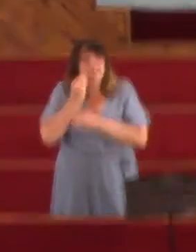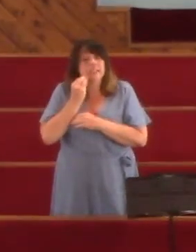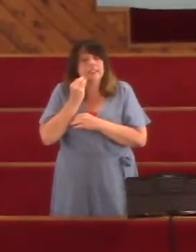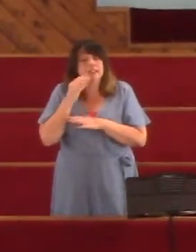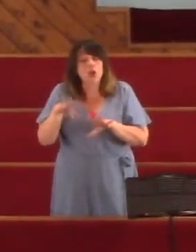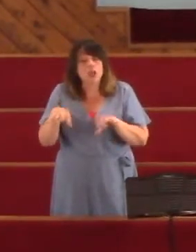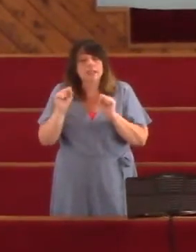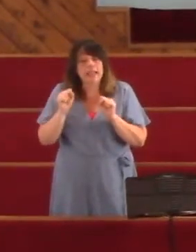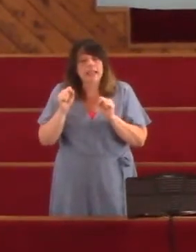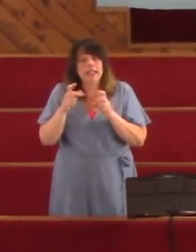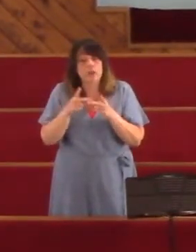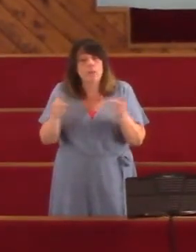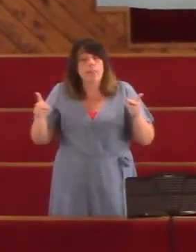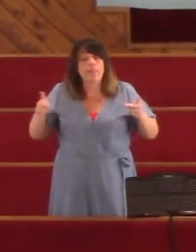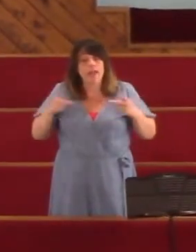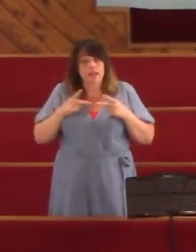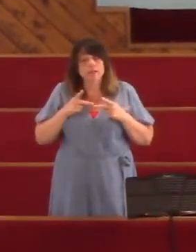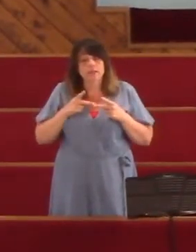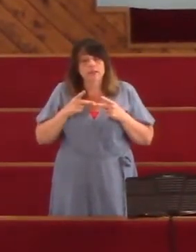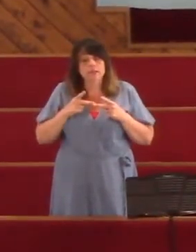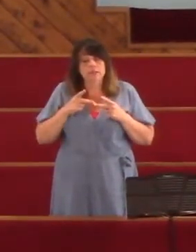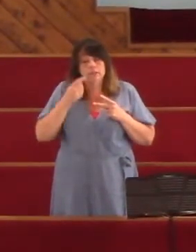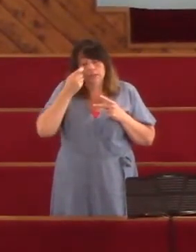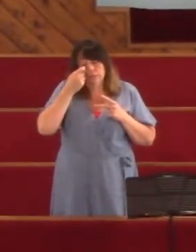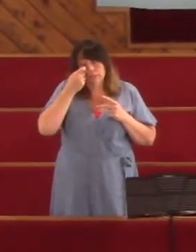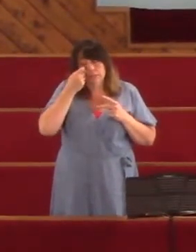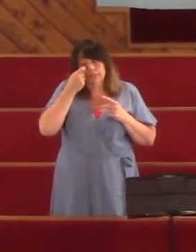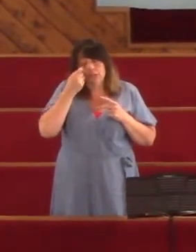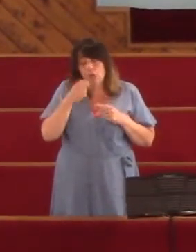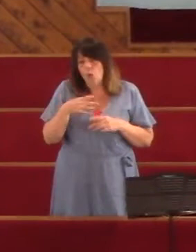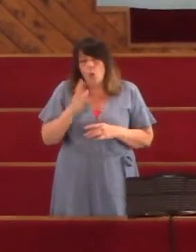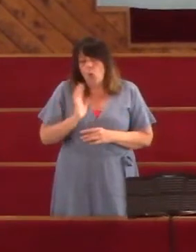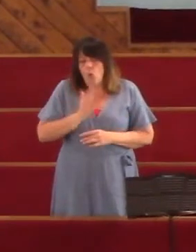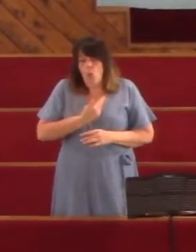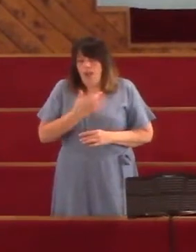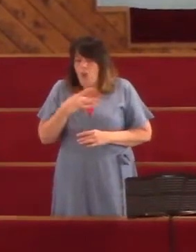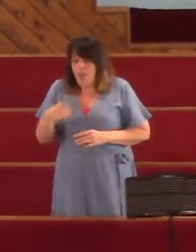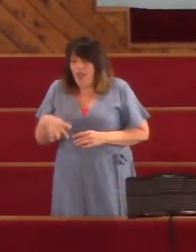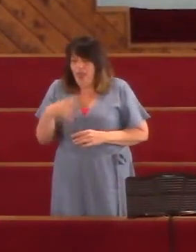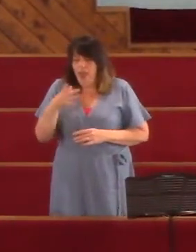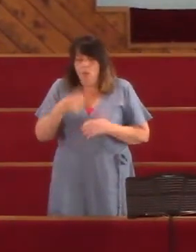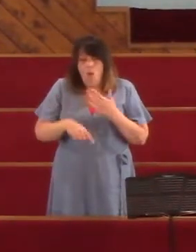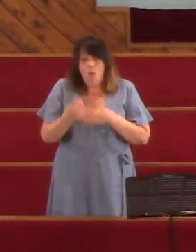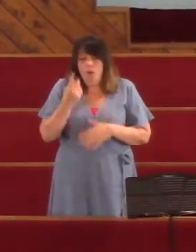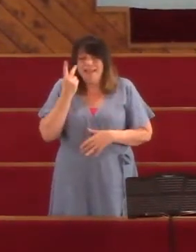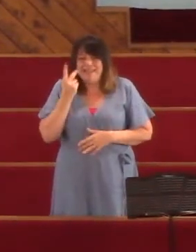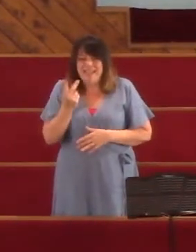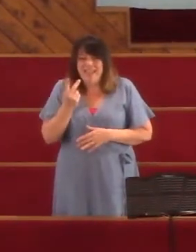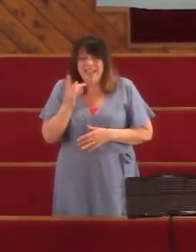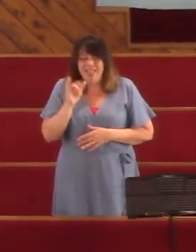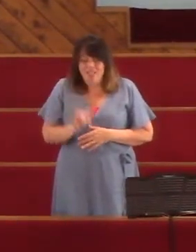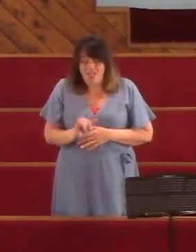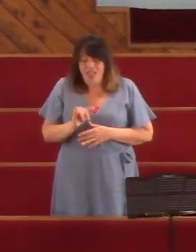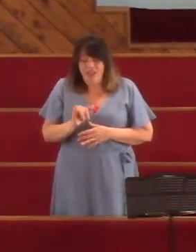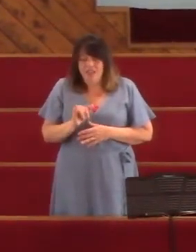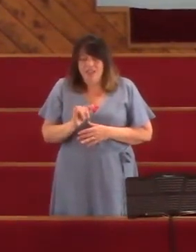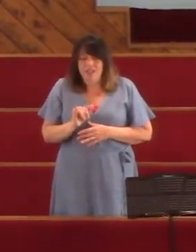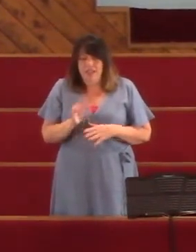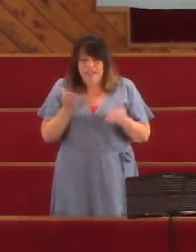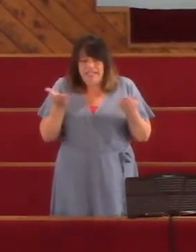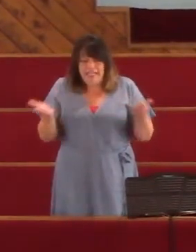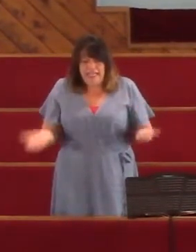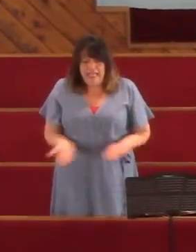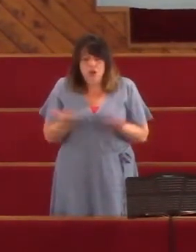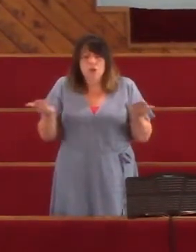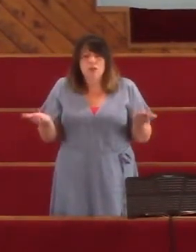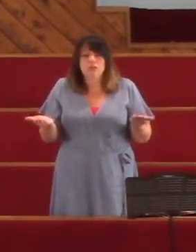we so many times we don't like what we see. But I began to think that's very present. It's in the day that we're living